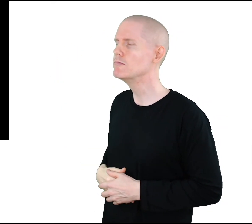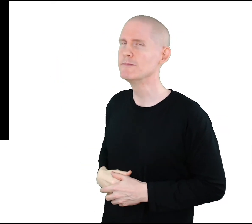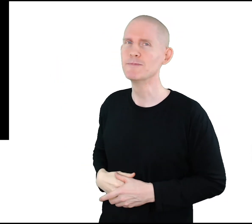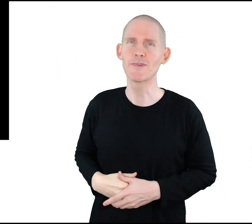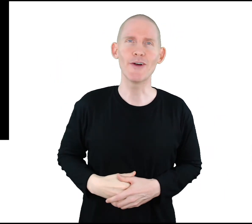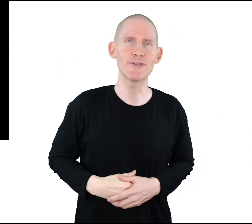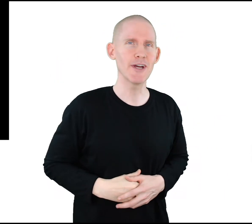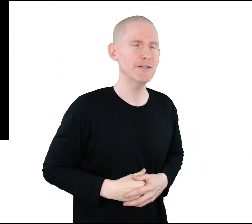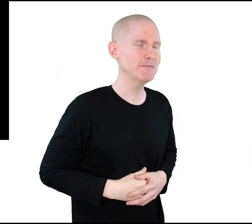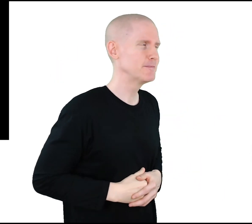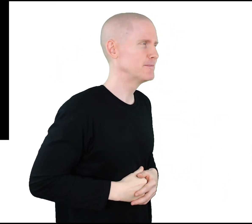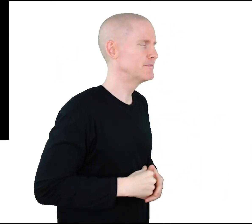Other side.